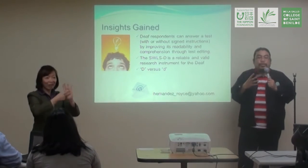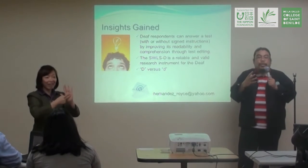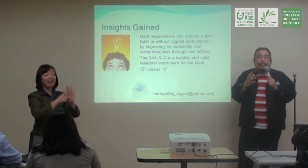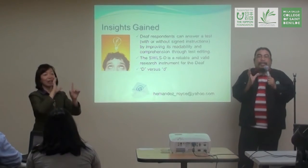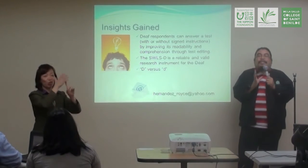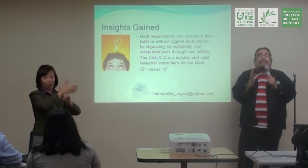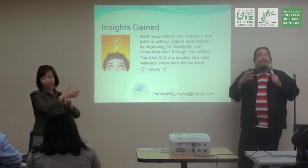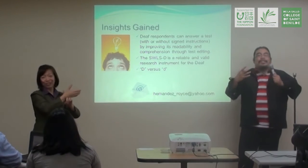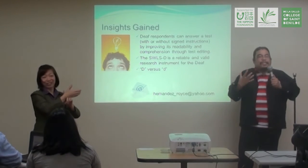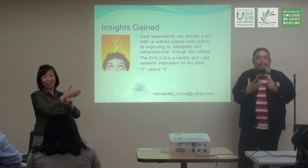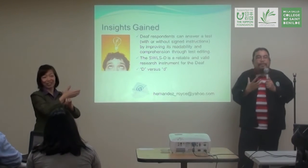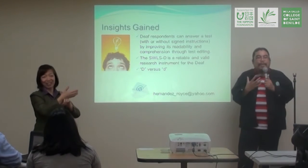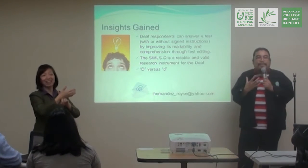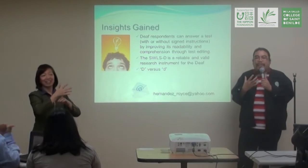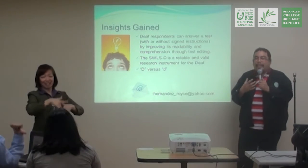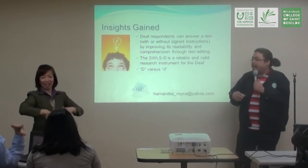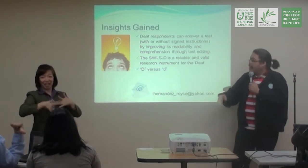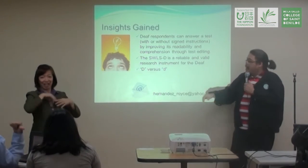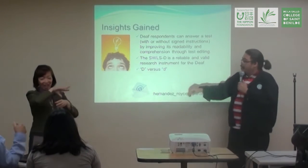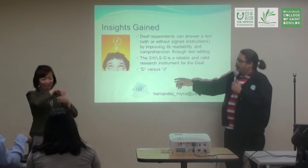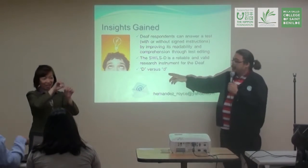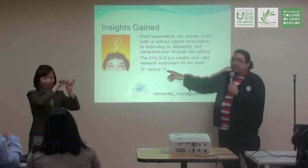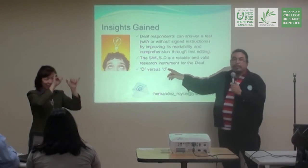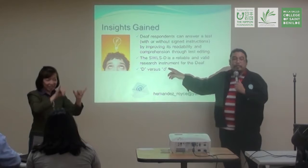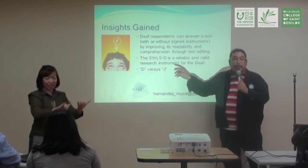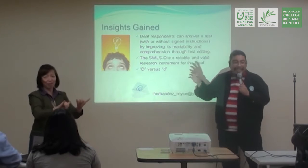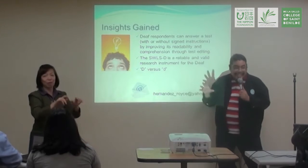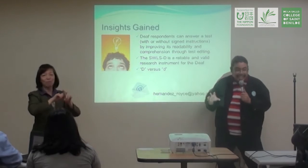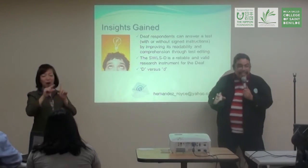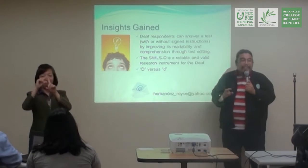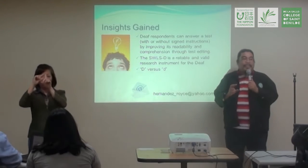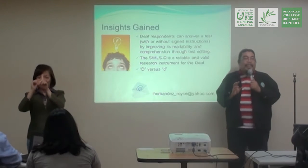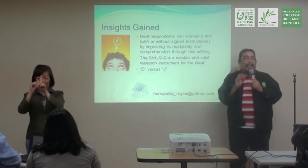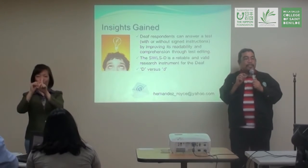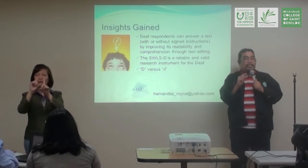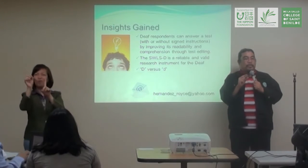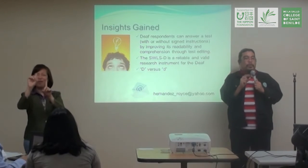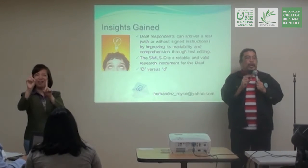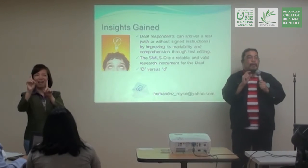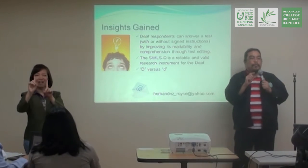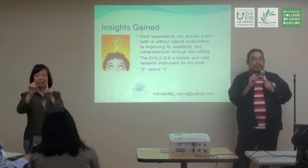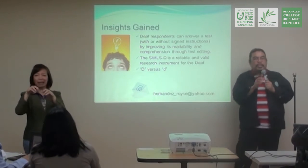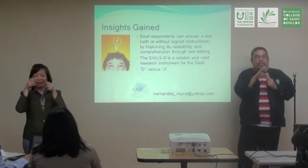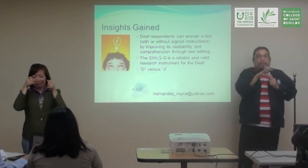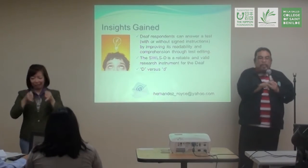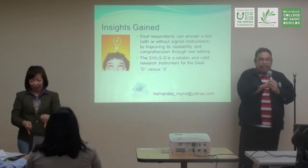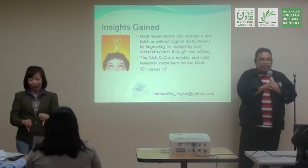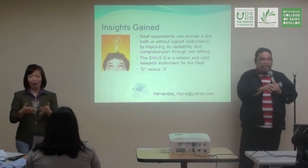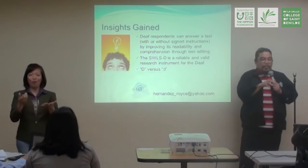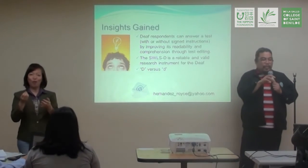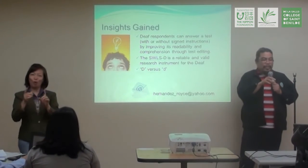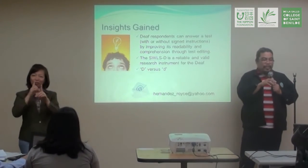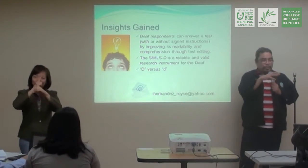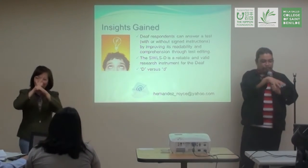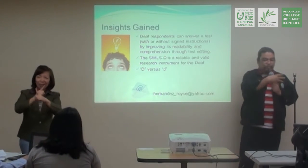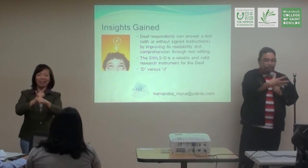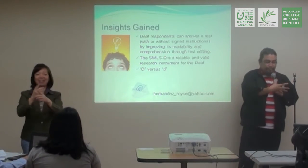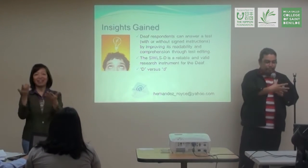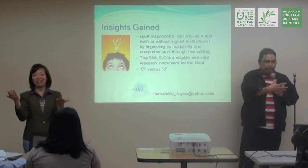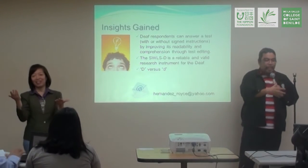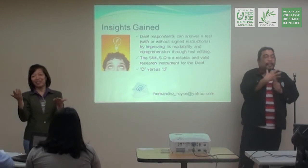as a culture, as a living system basically, versus the small d as you're after the disability or